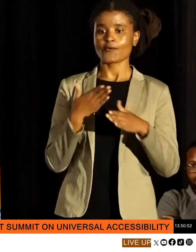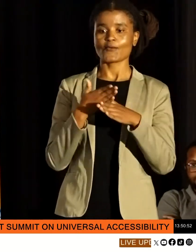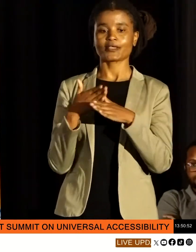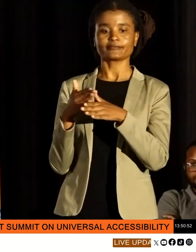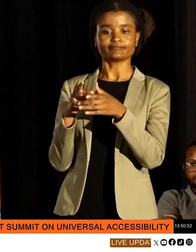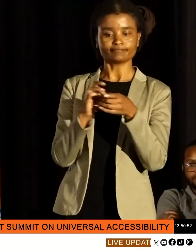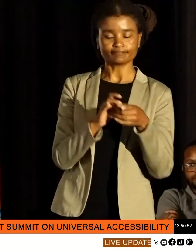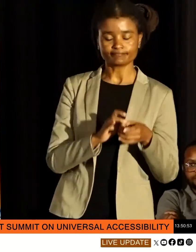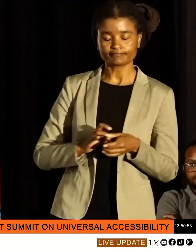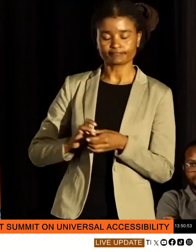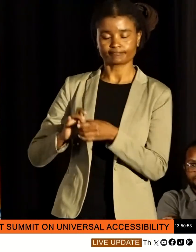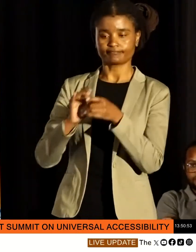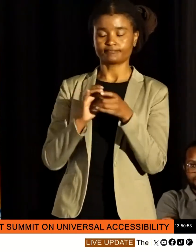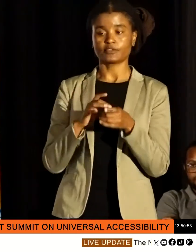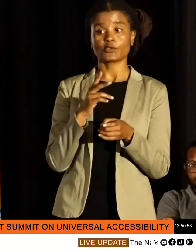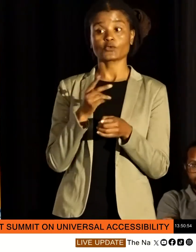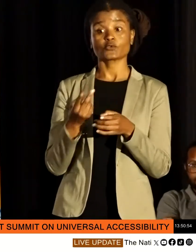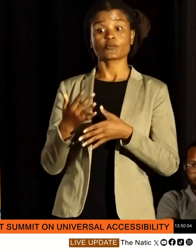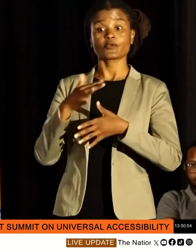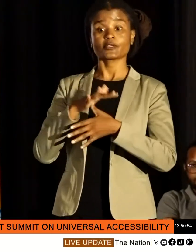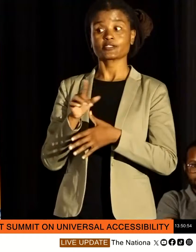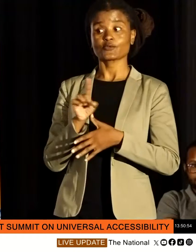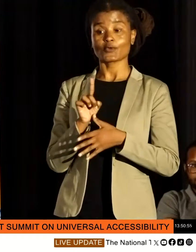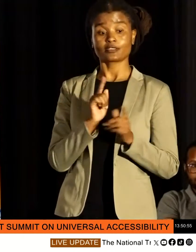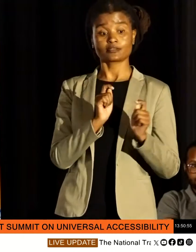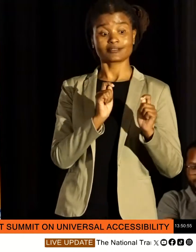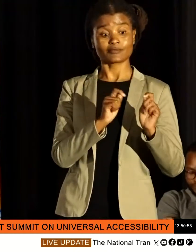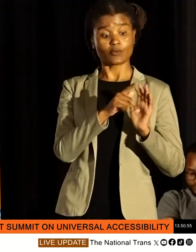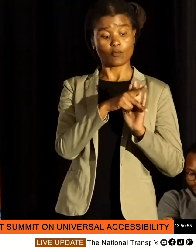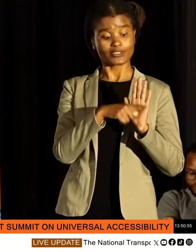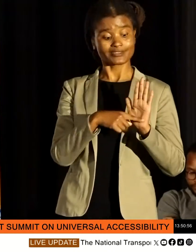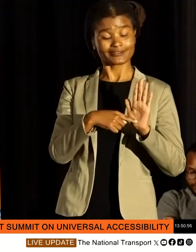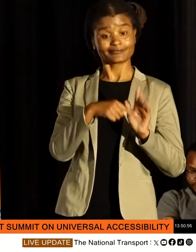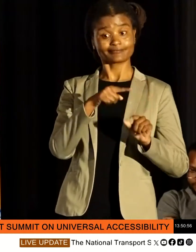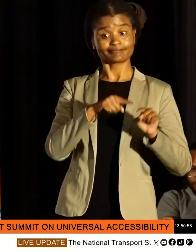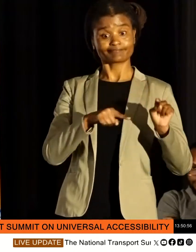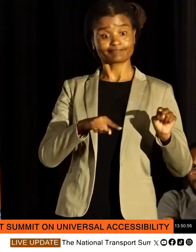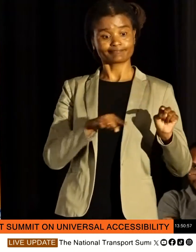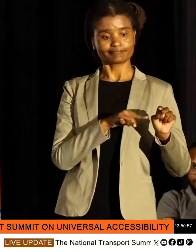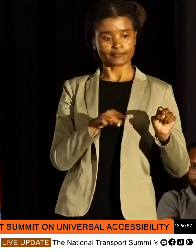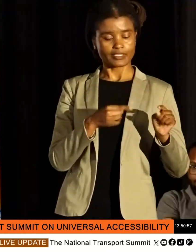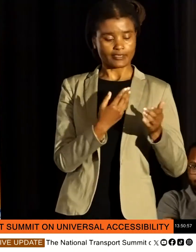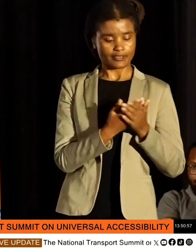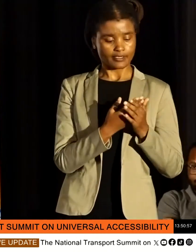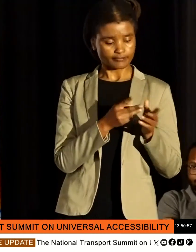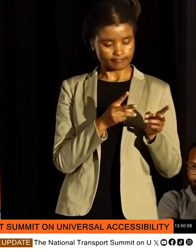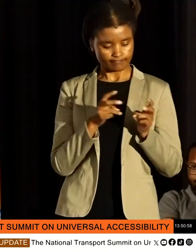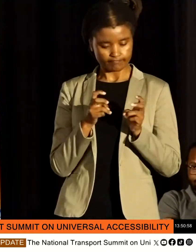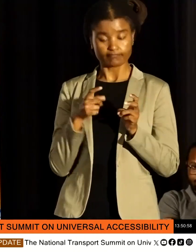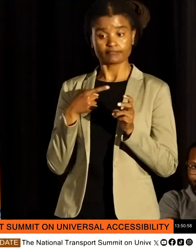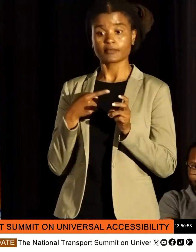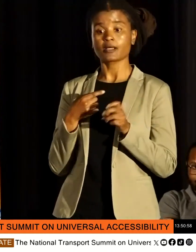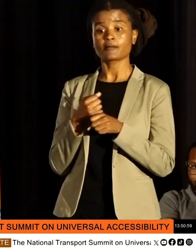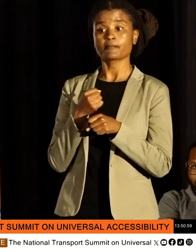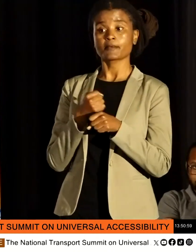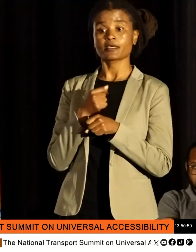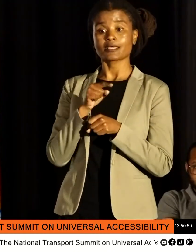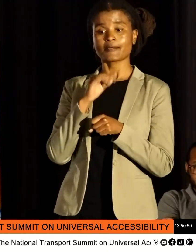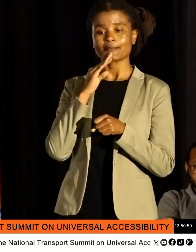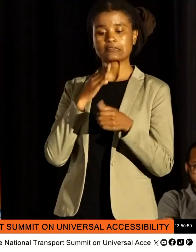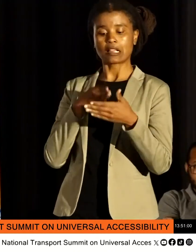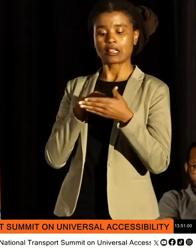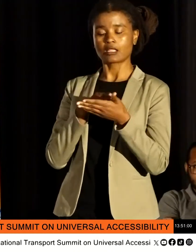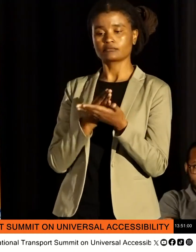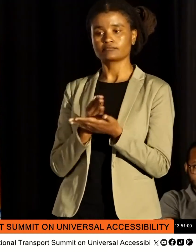prioritizing inclusivity in our transport policies and practices, we can break down barriers, empower individuals